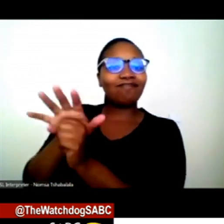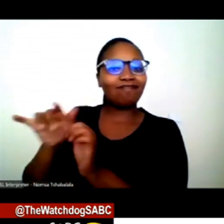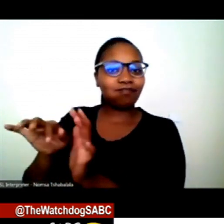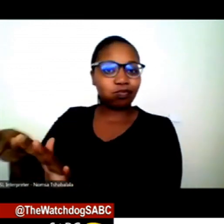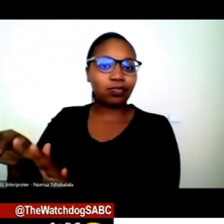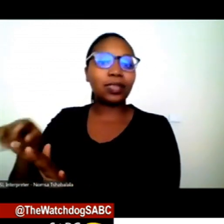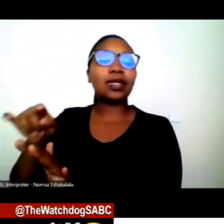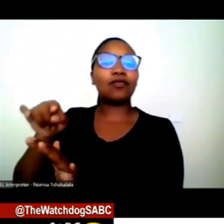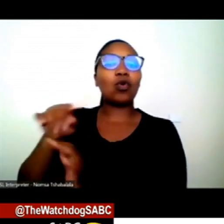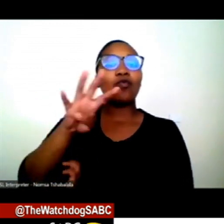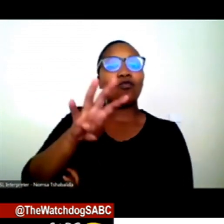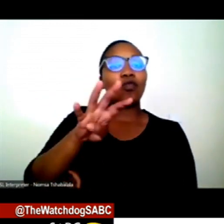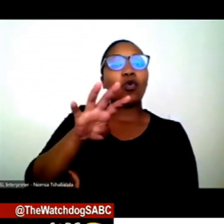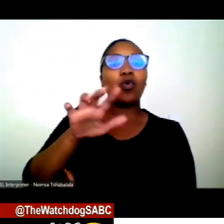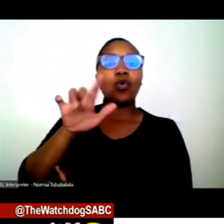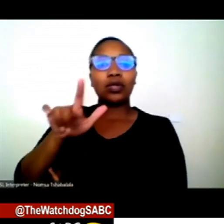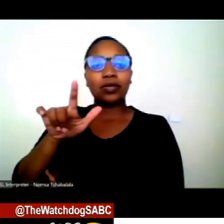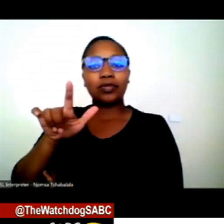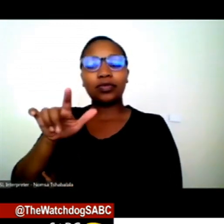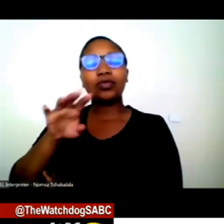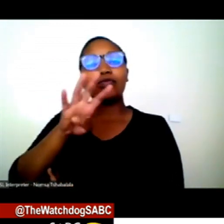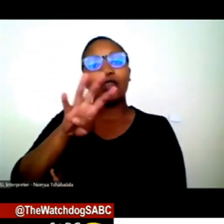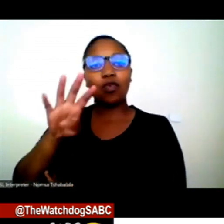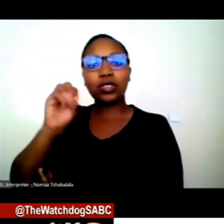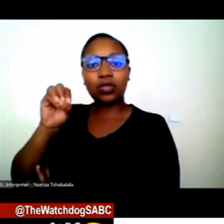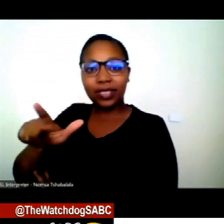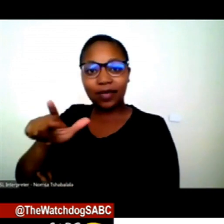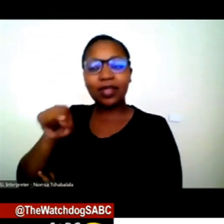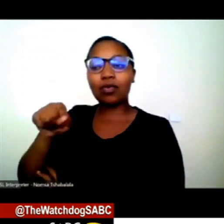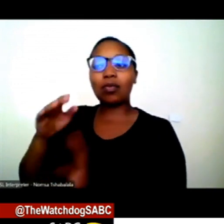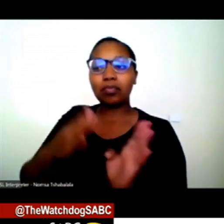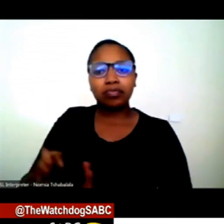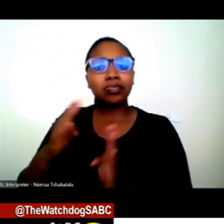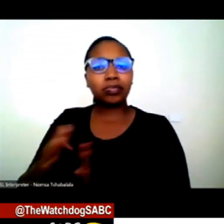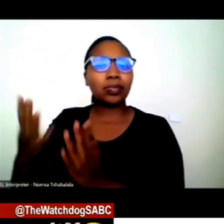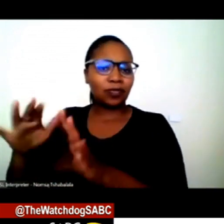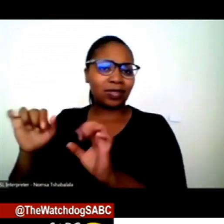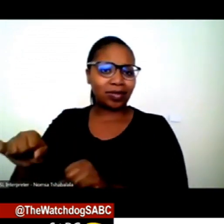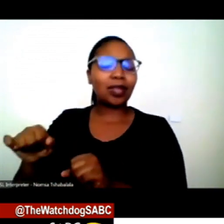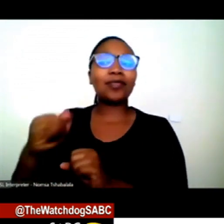take to the fourth wave. So we have been preparing for the fourth wave since the end of the third wave.